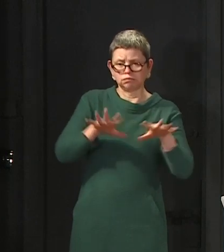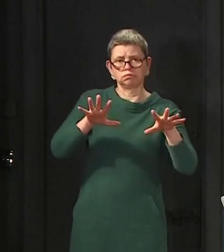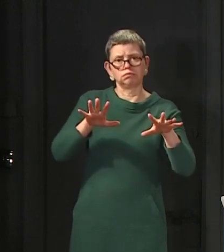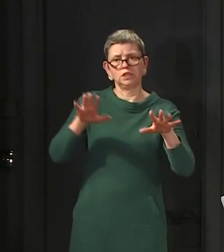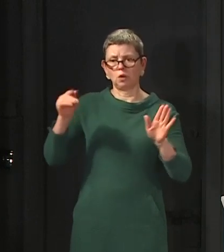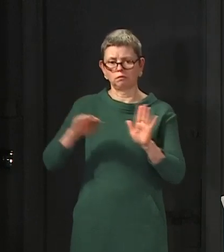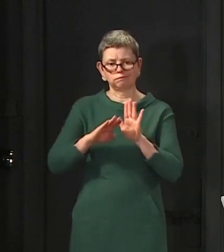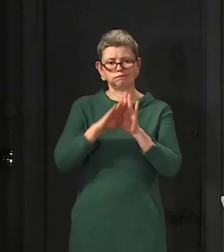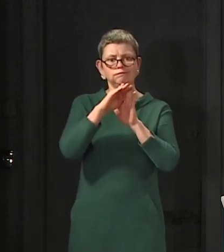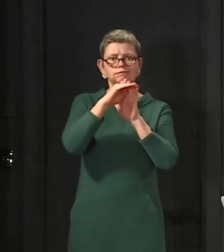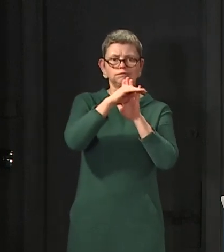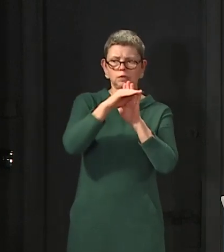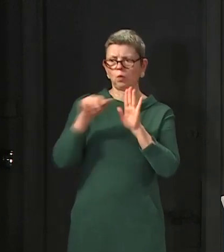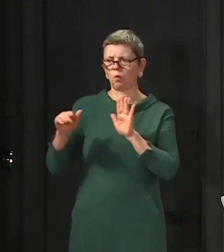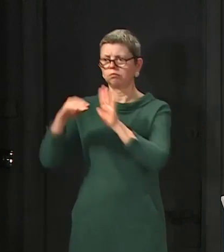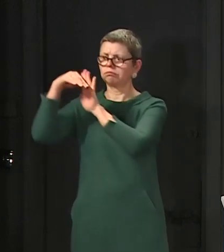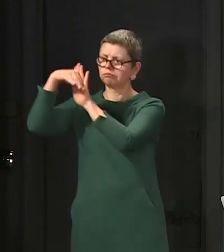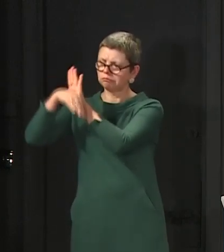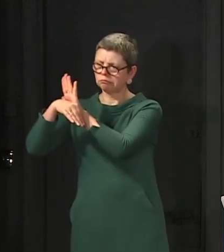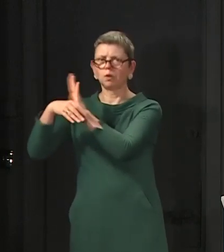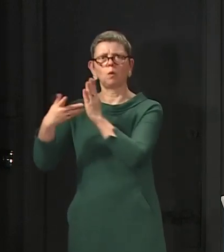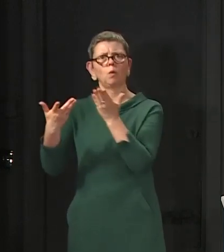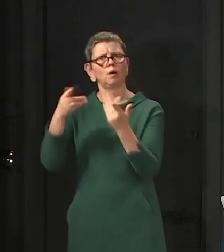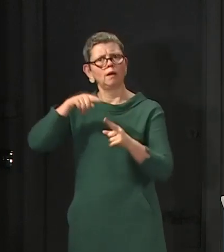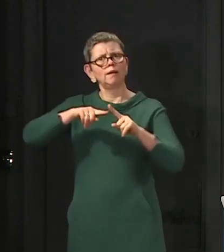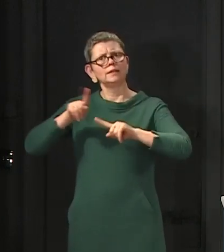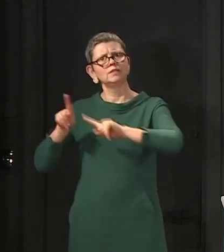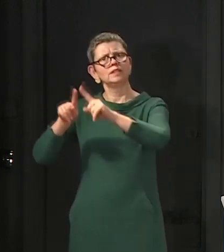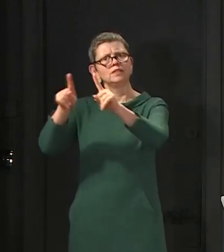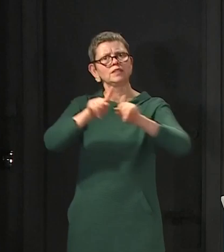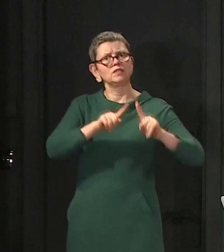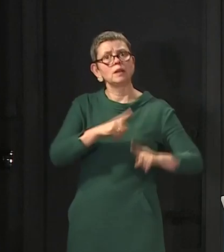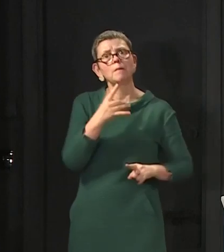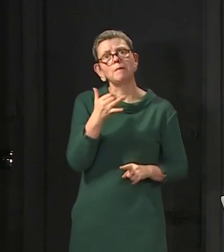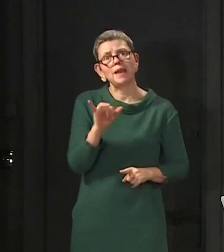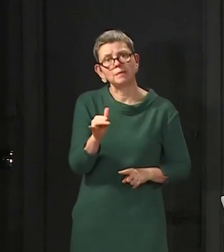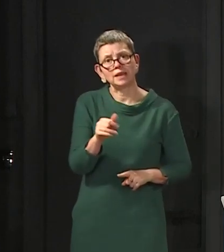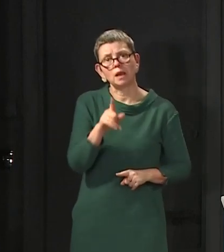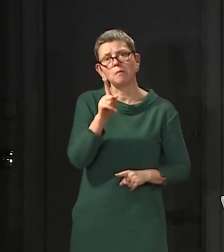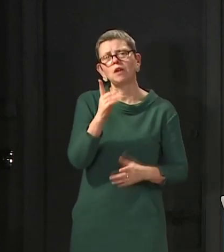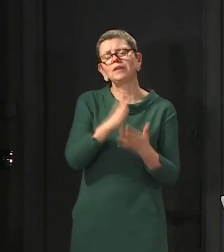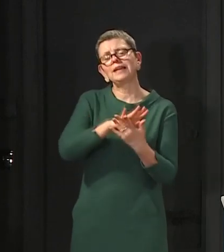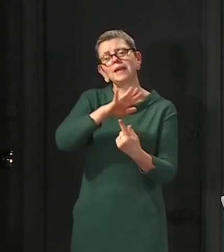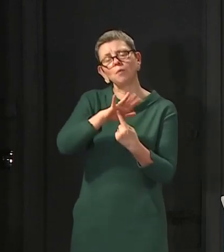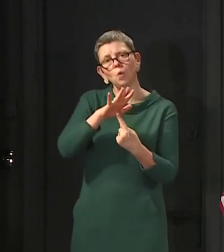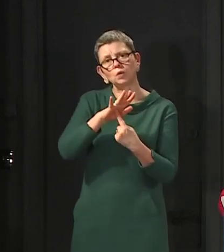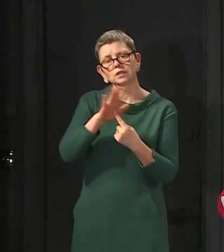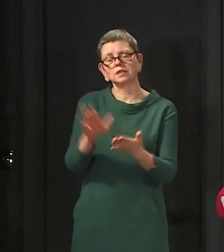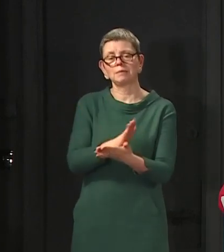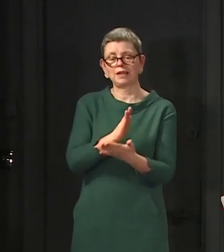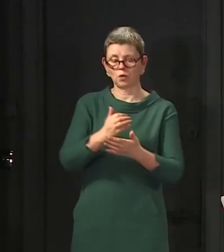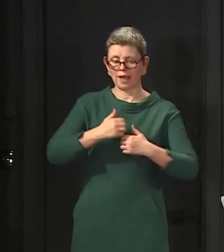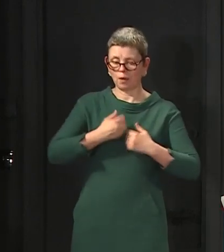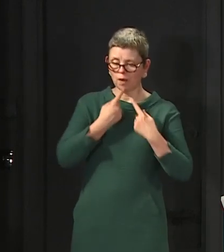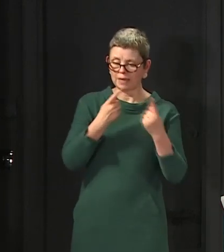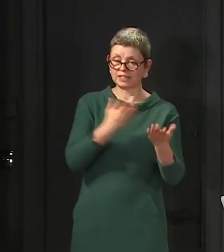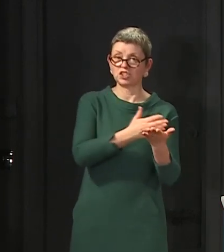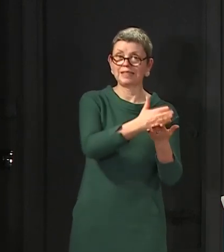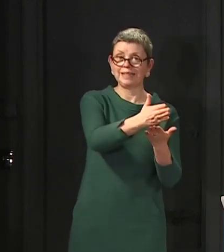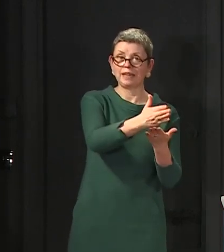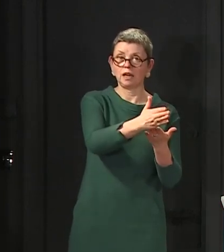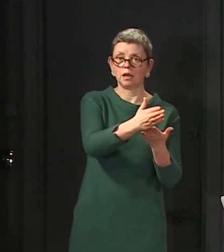times. We have to communicate them clearly. We've got to all of us avoid mixed messages and avoid undermining each other's messages. But equally, let's not exaggerate